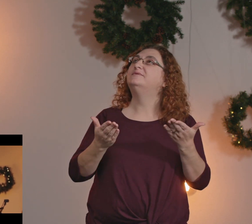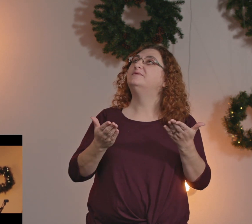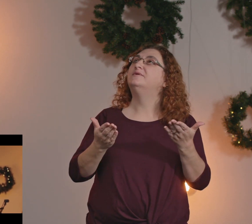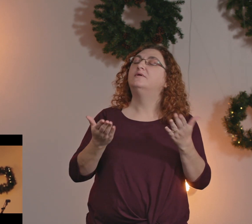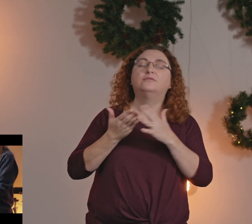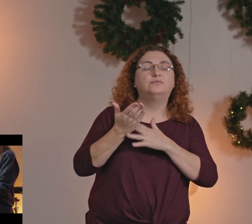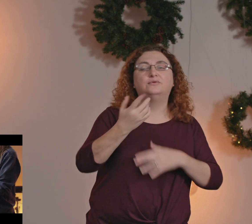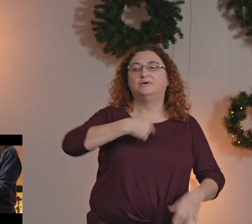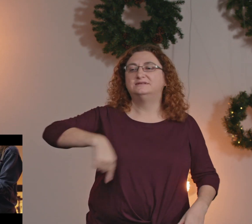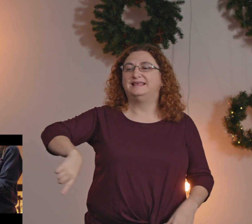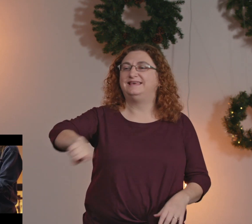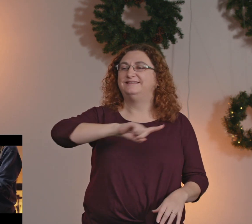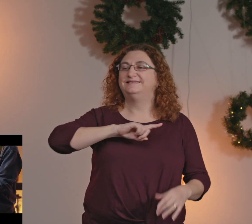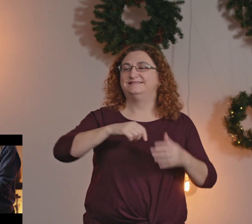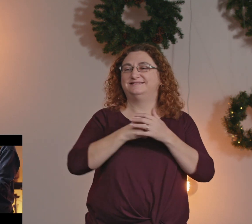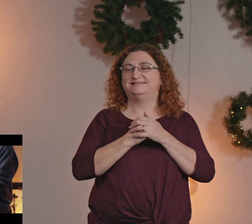in us.